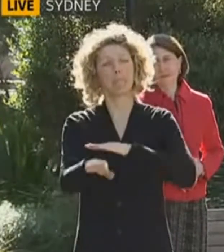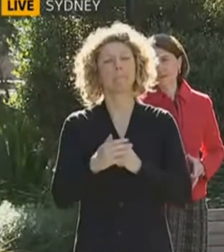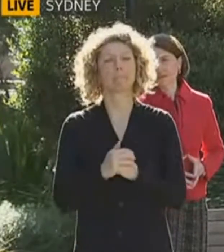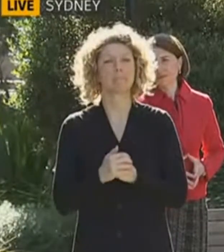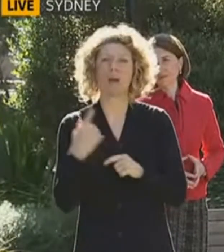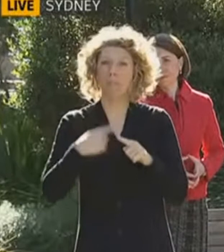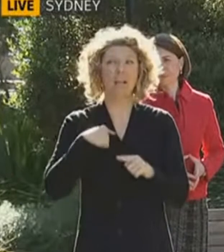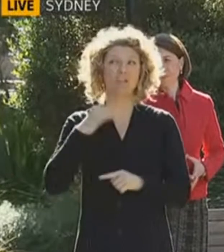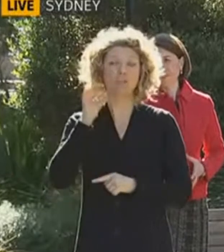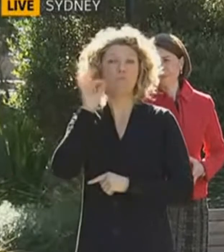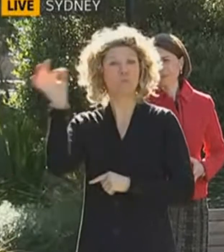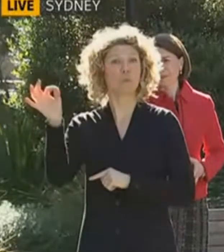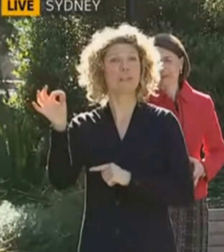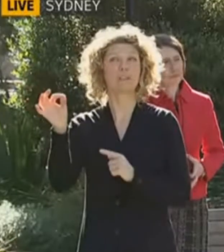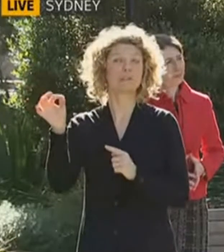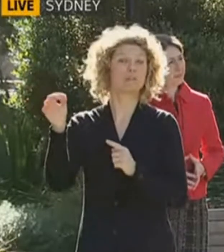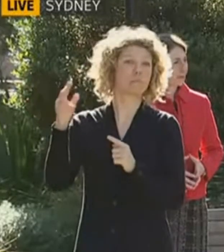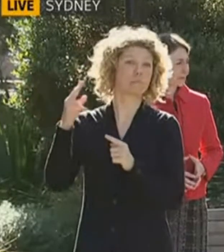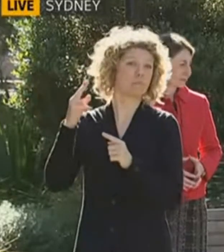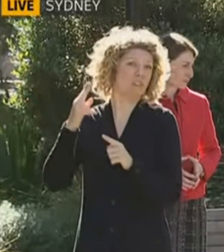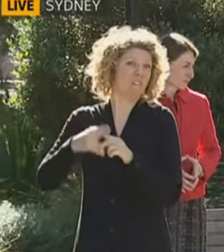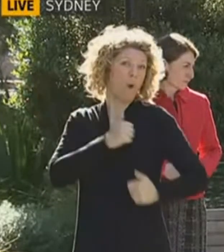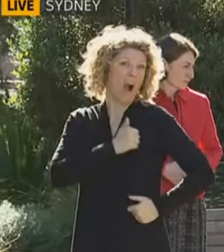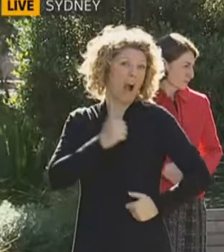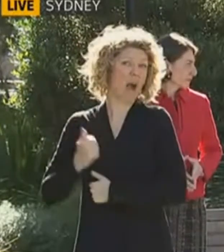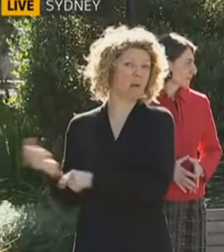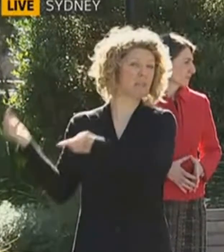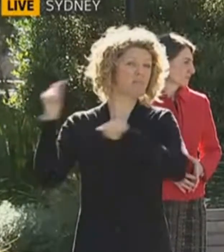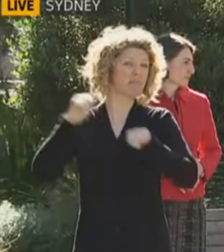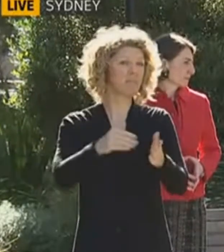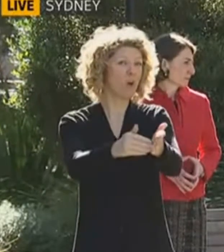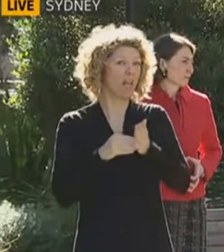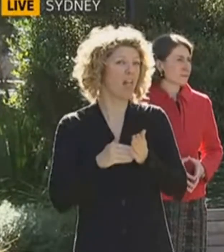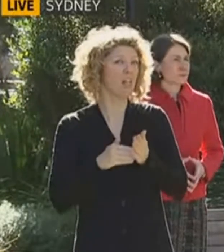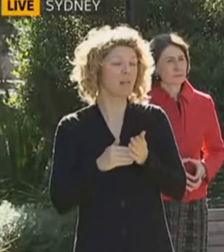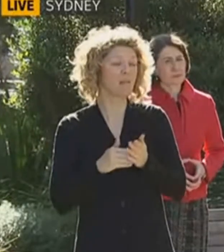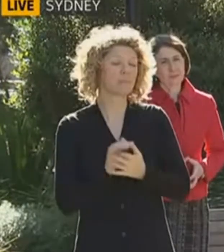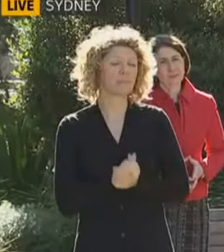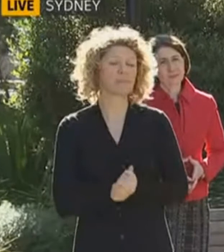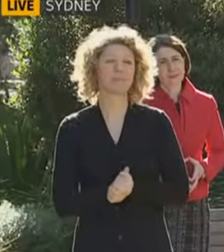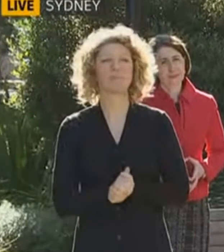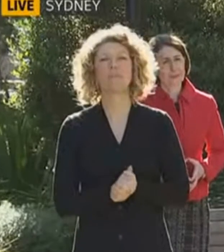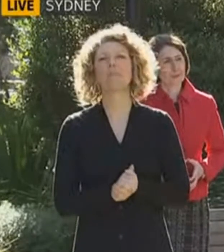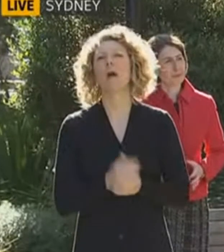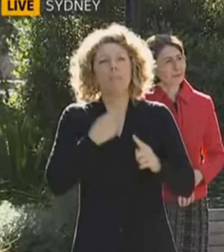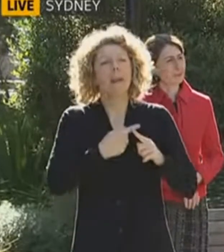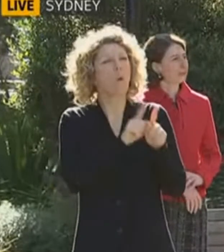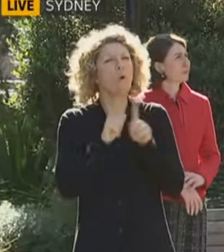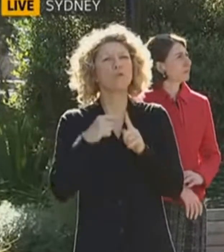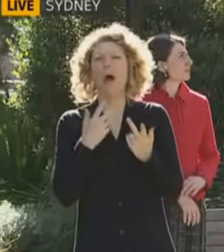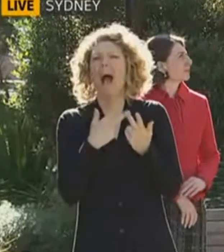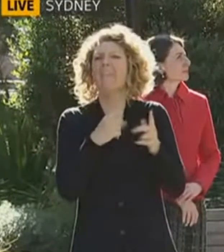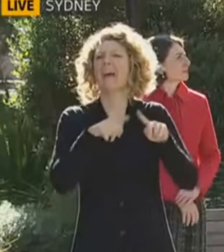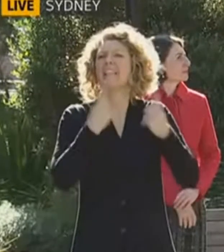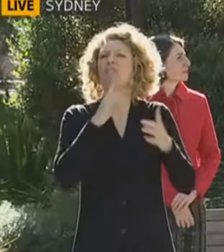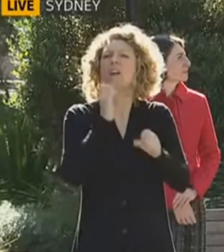Defence assistance with the border operation. We will also in time be relying on other emergency